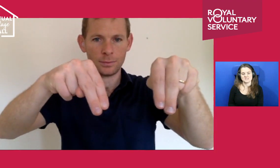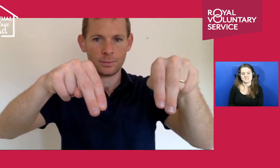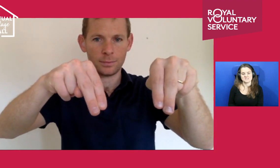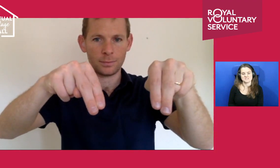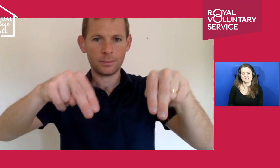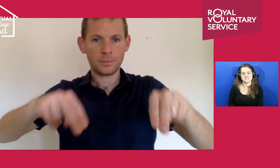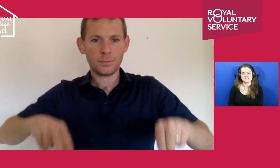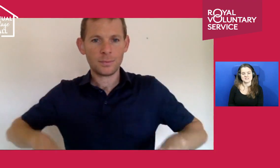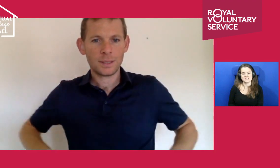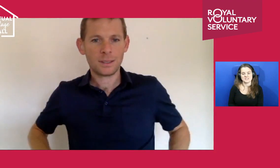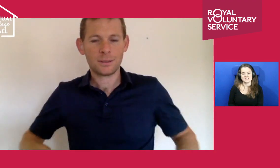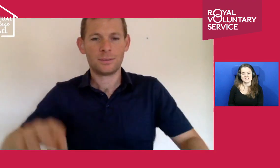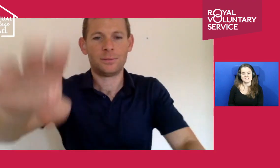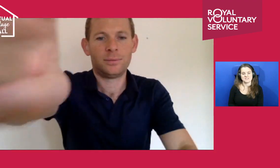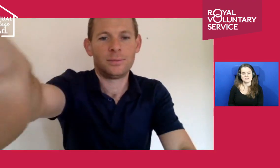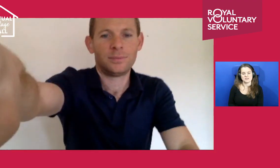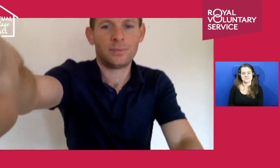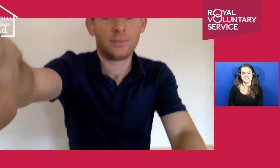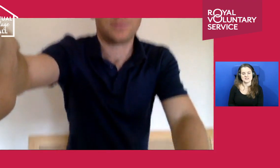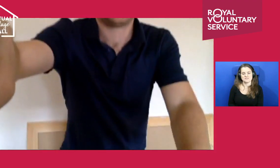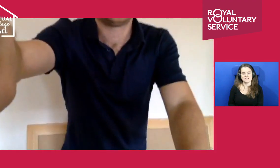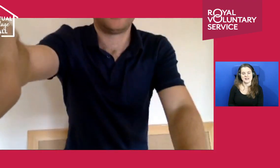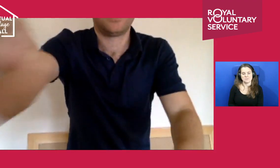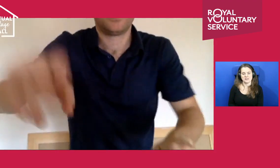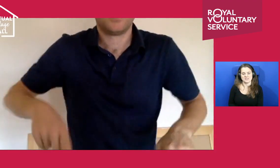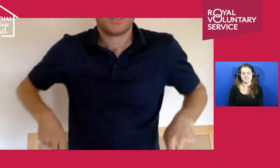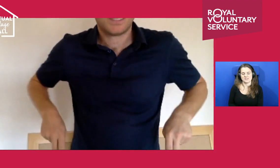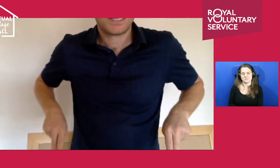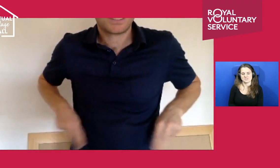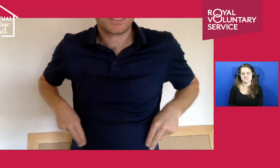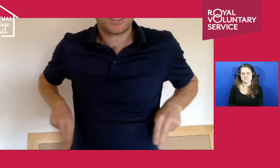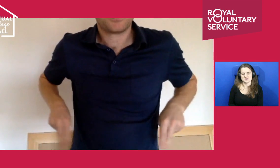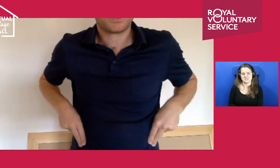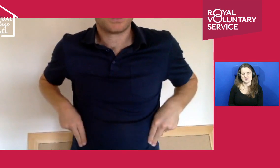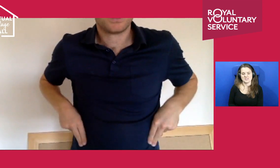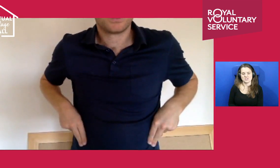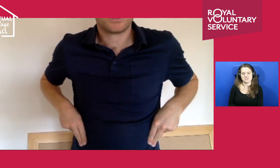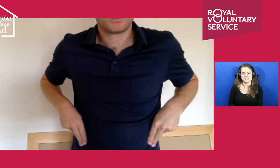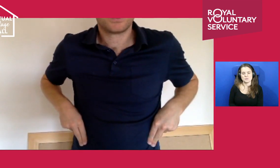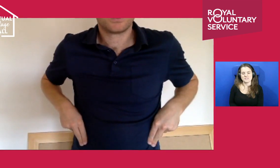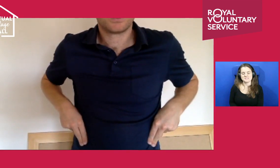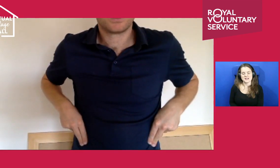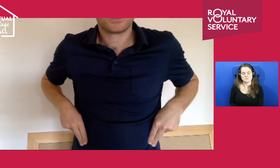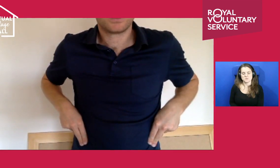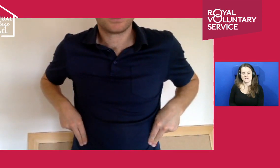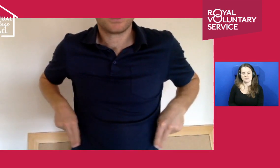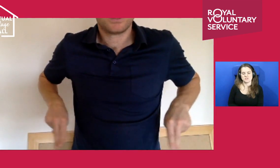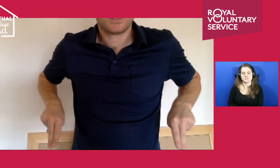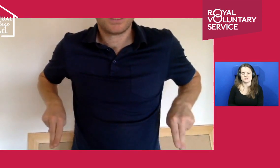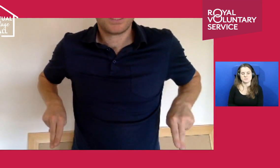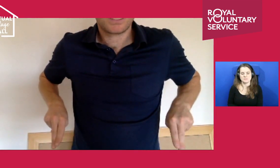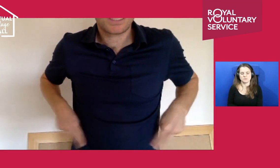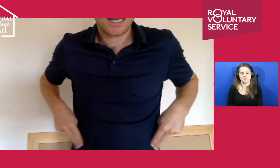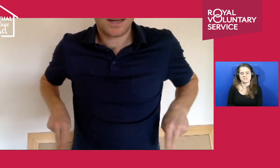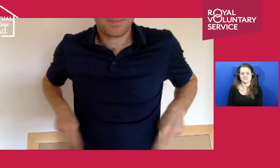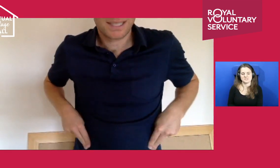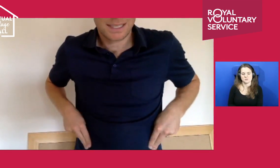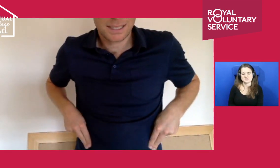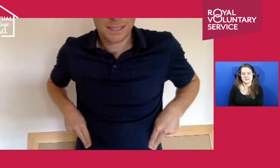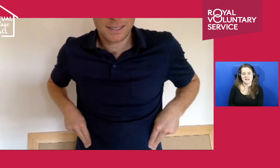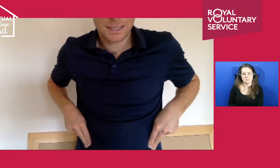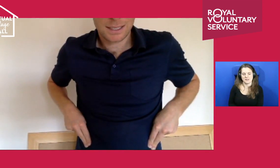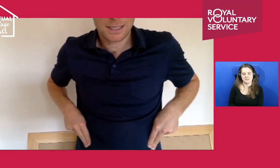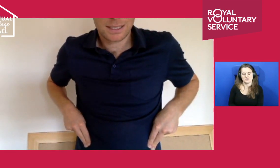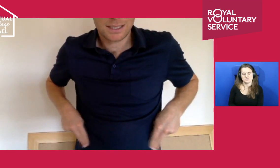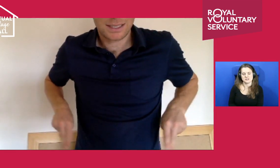hand, this is going to be our sign for nappy. Now, let me just, you know where the tabs would come round the baby's waist. So